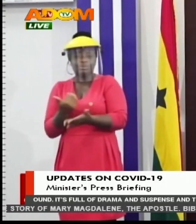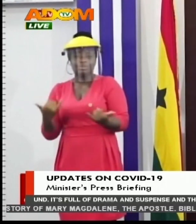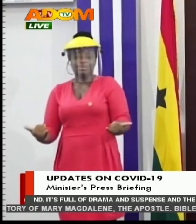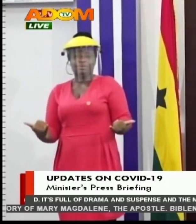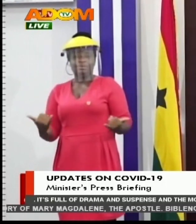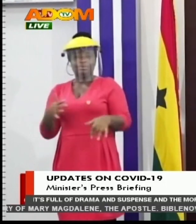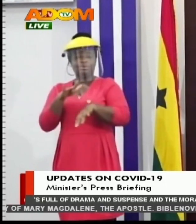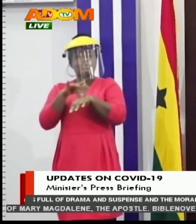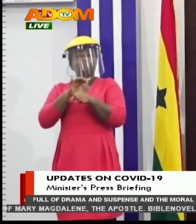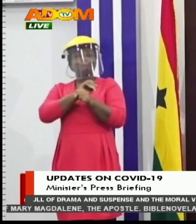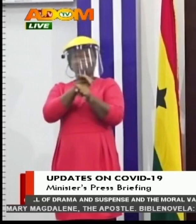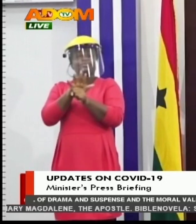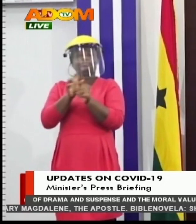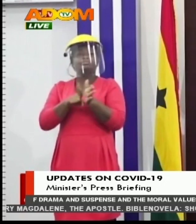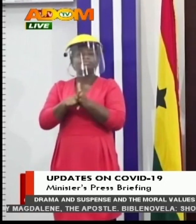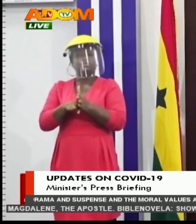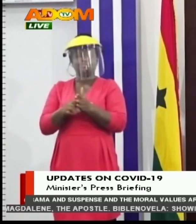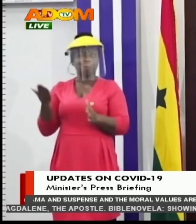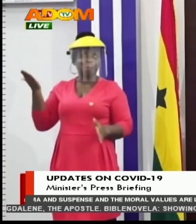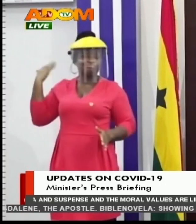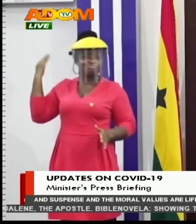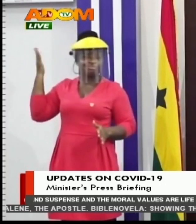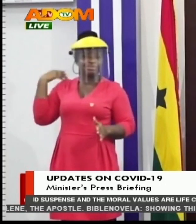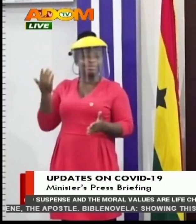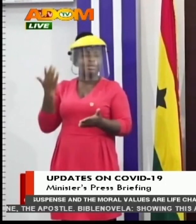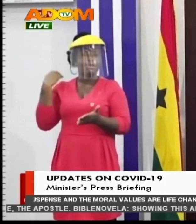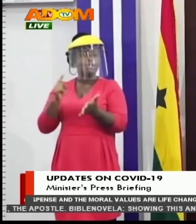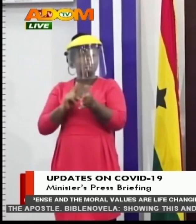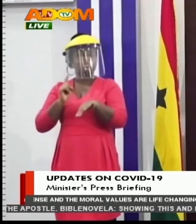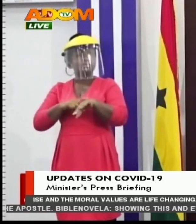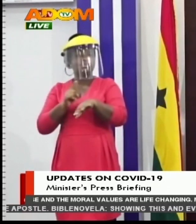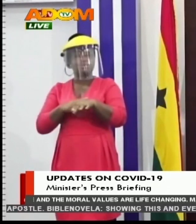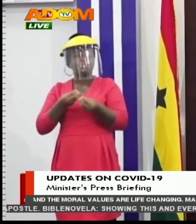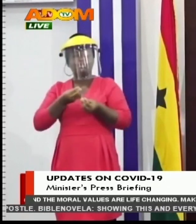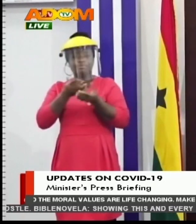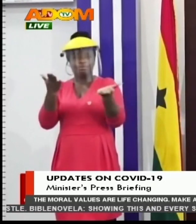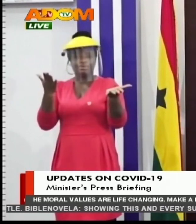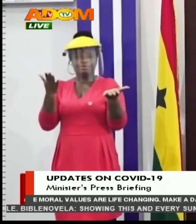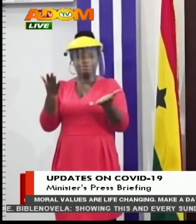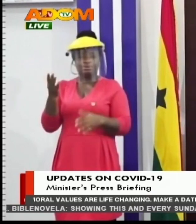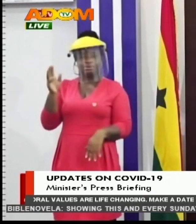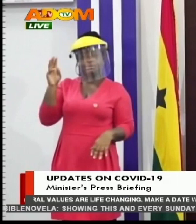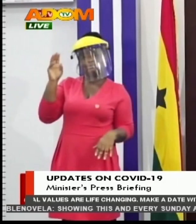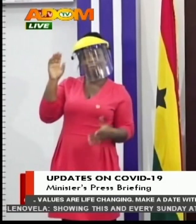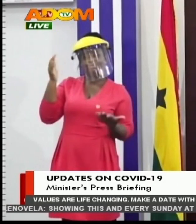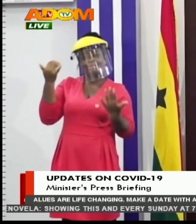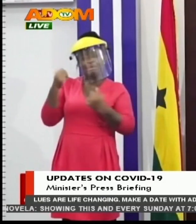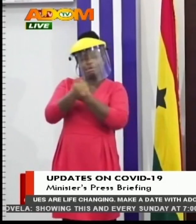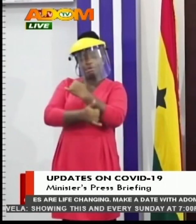10 regions did not report any case during that period. Greater Accra